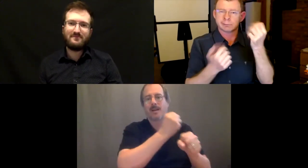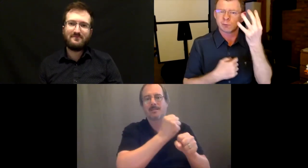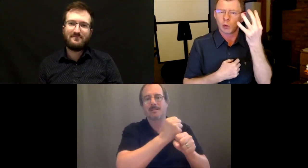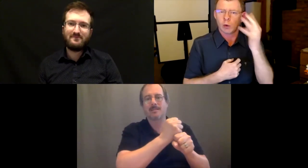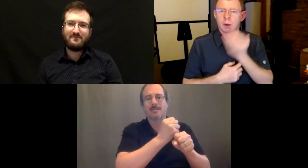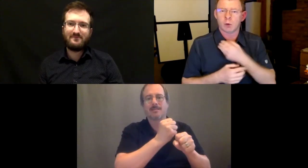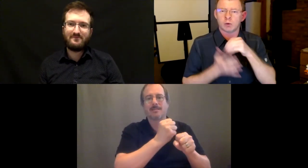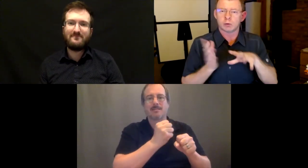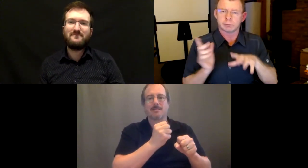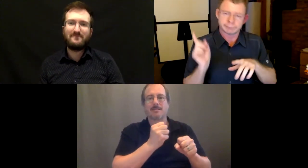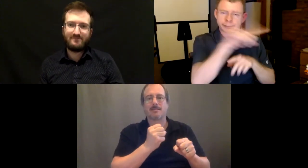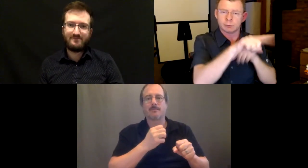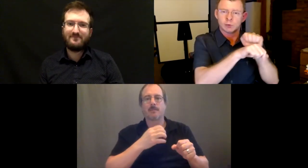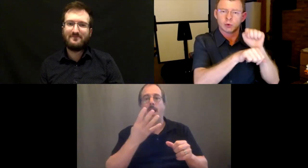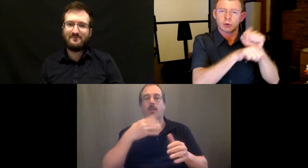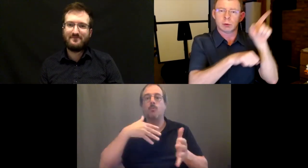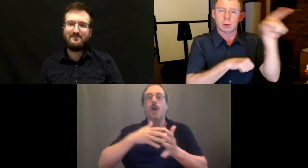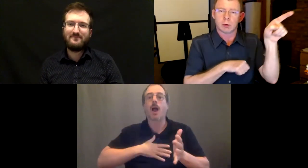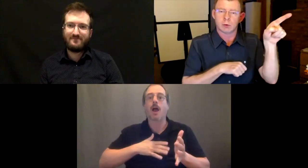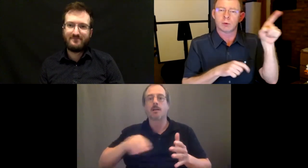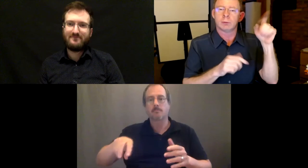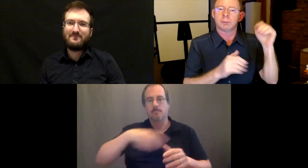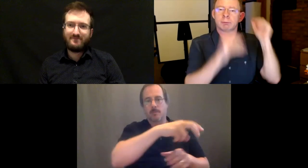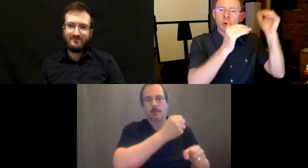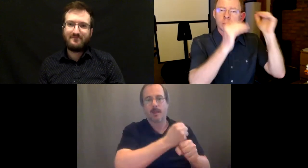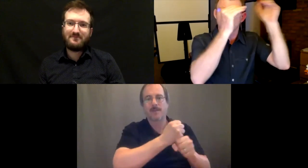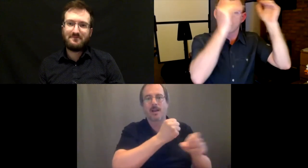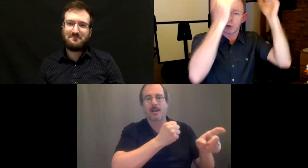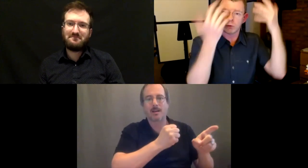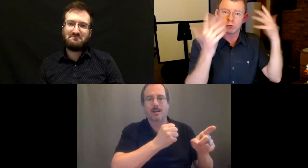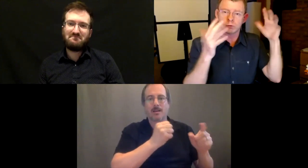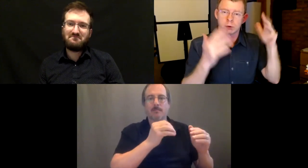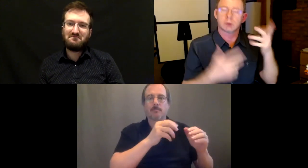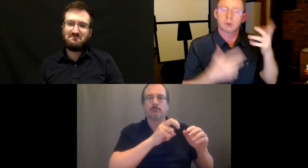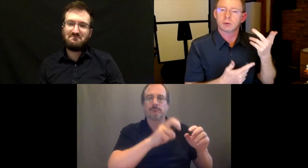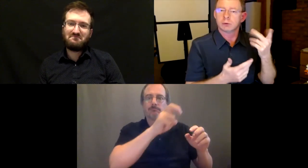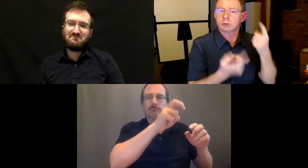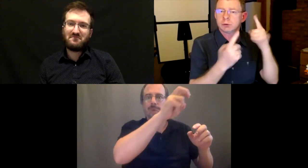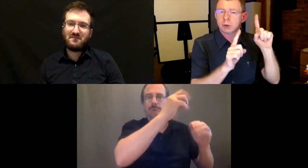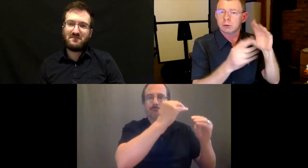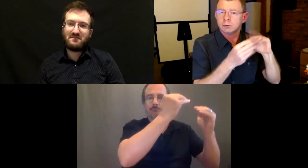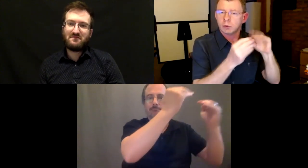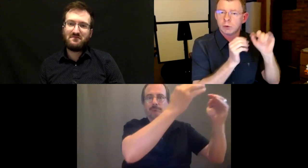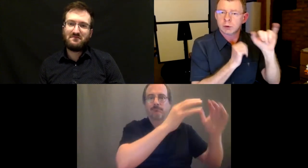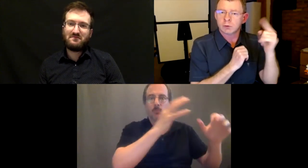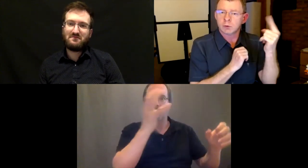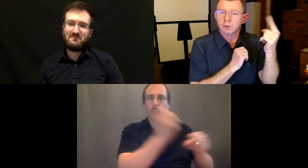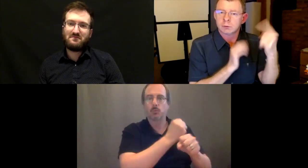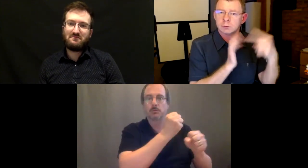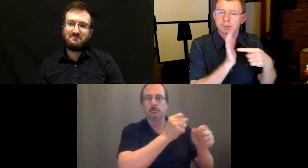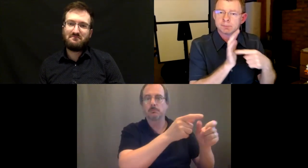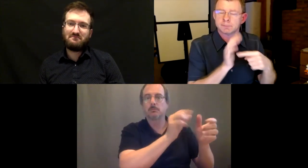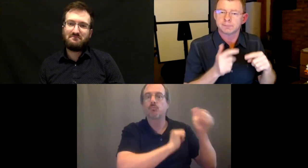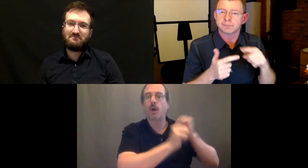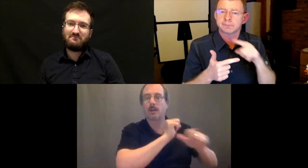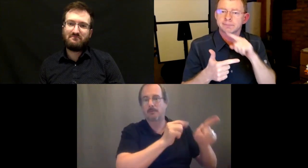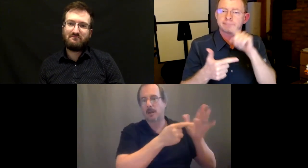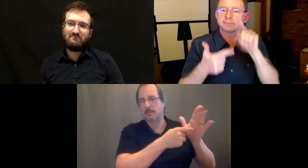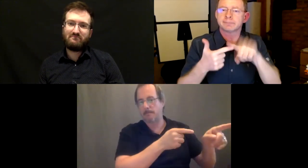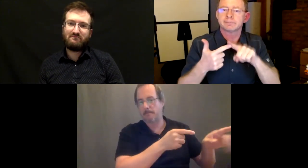we customized our training to them so that those students could then go to work at Rockwell. And we've had several success stories